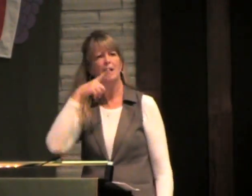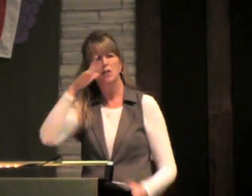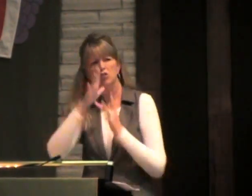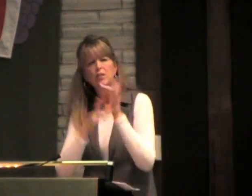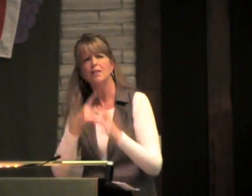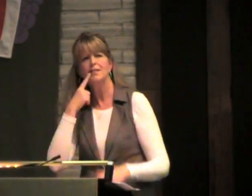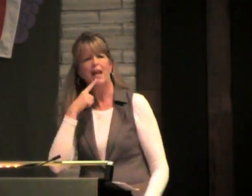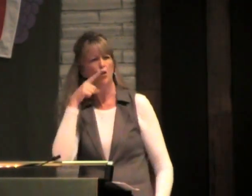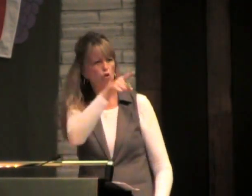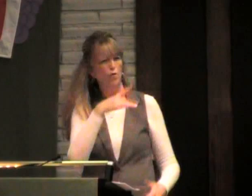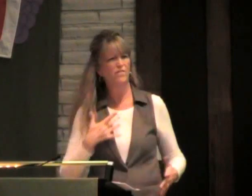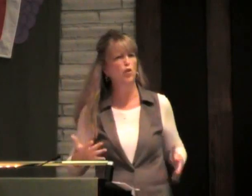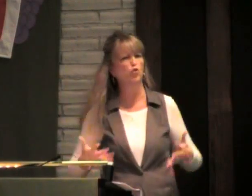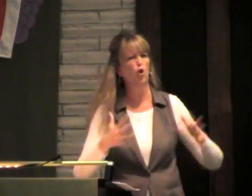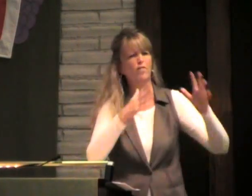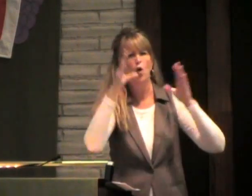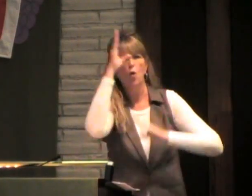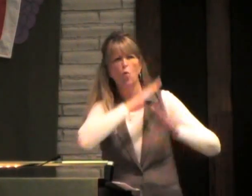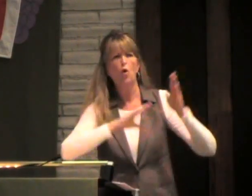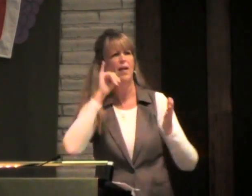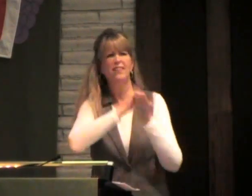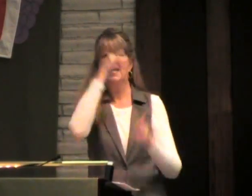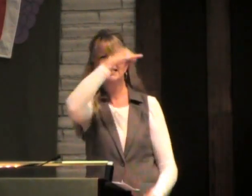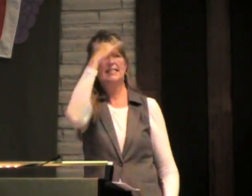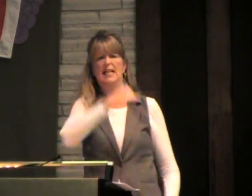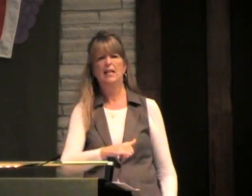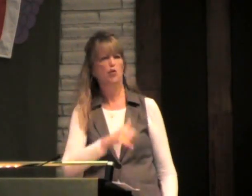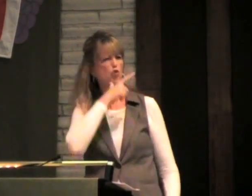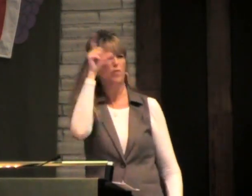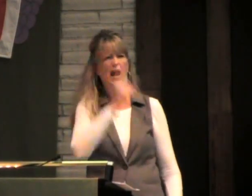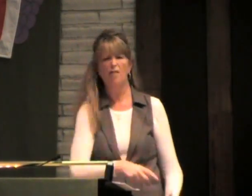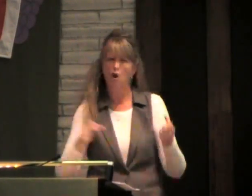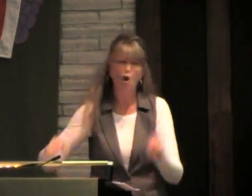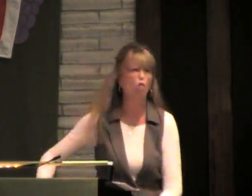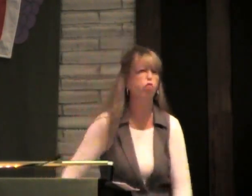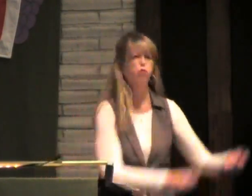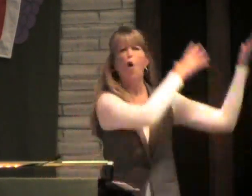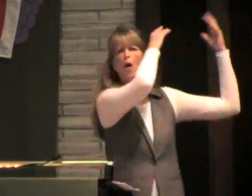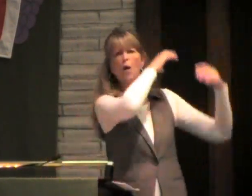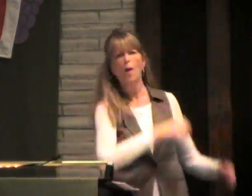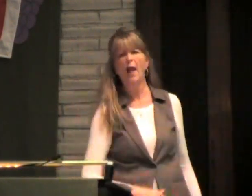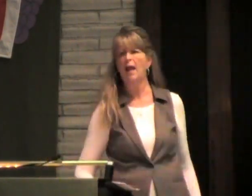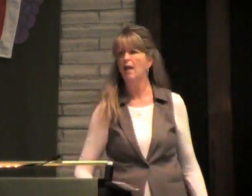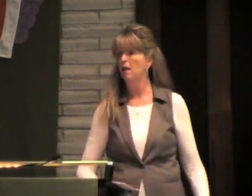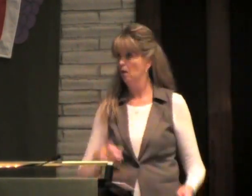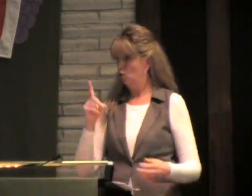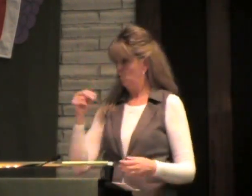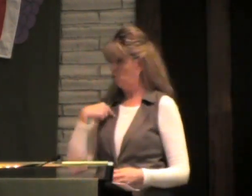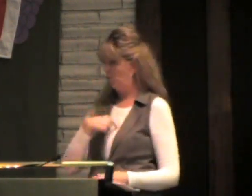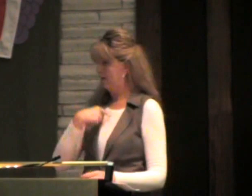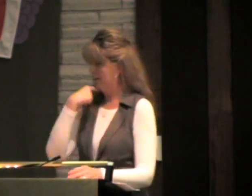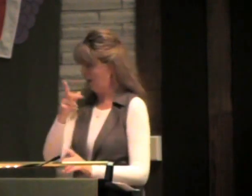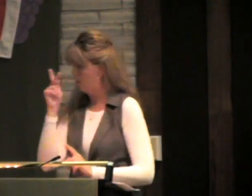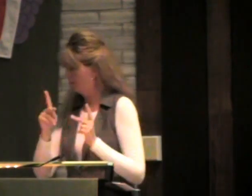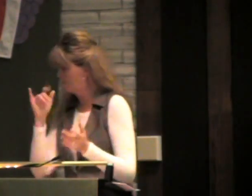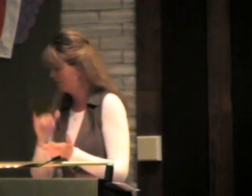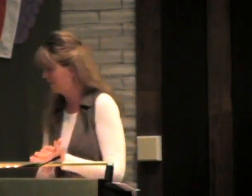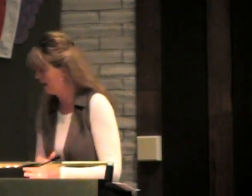nervous." Paul said and Jesus said that that kind of idea is just silly and just get rid of it.